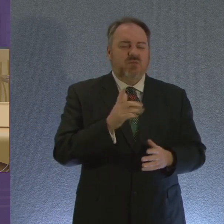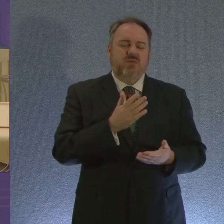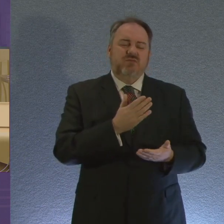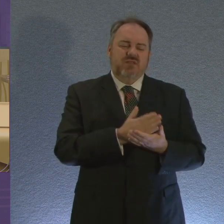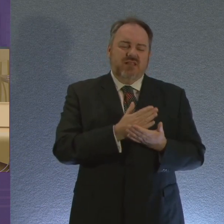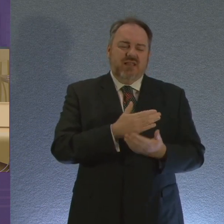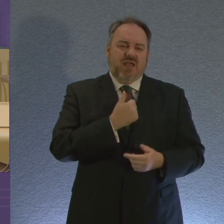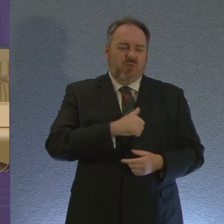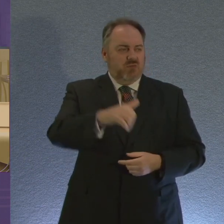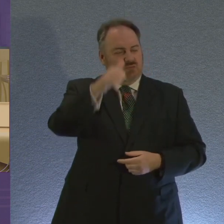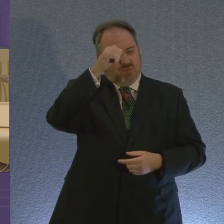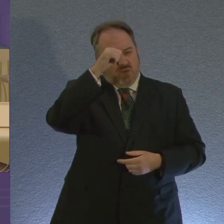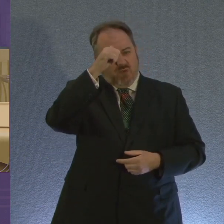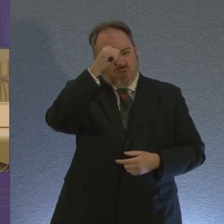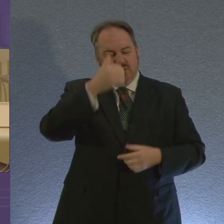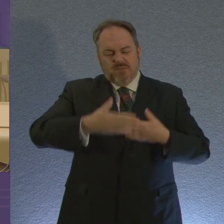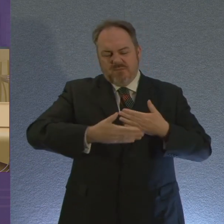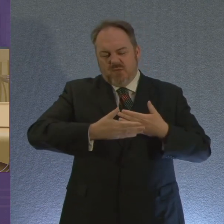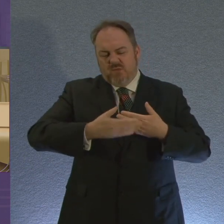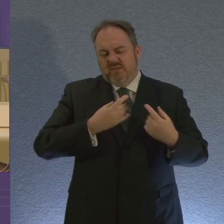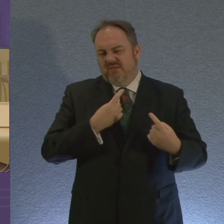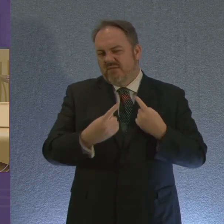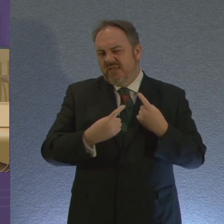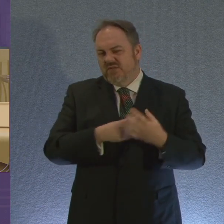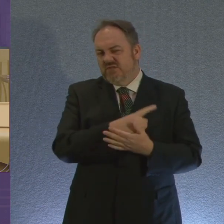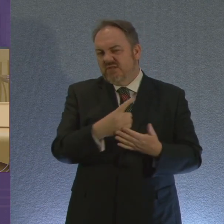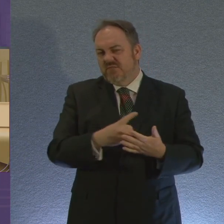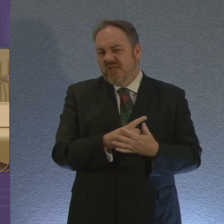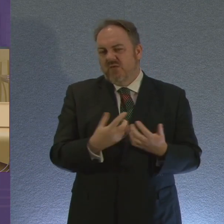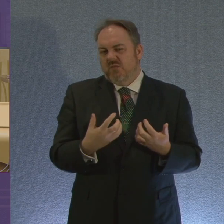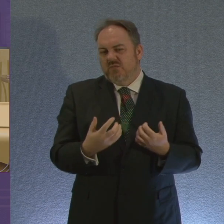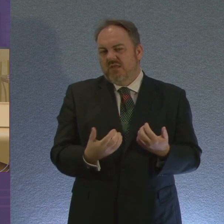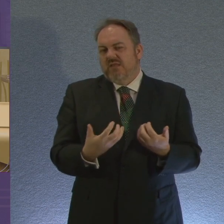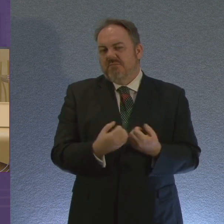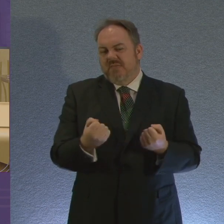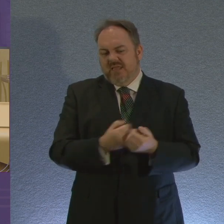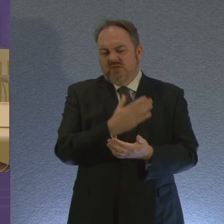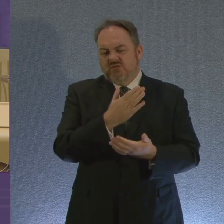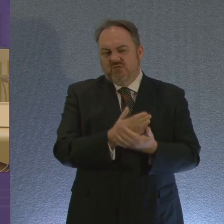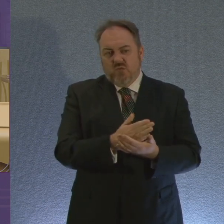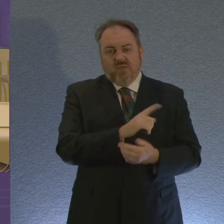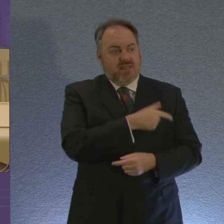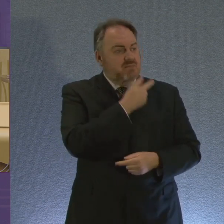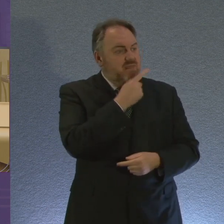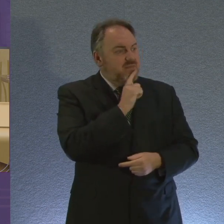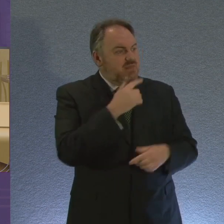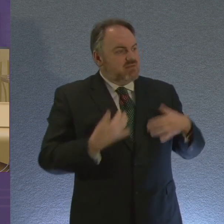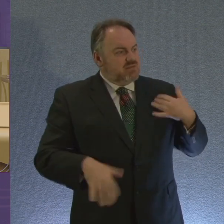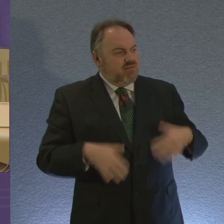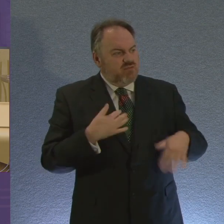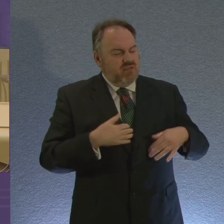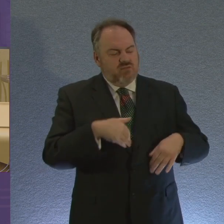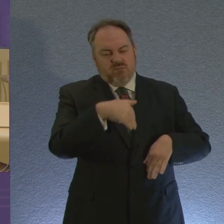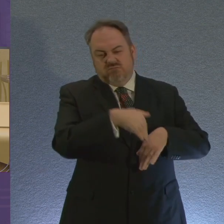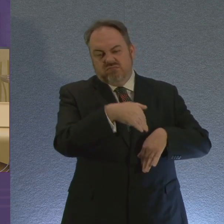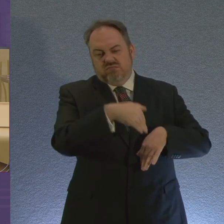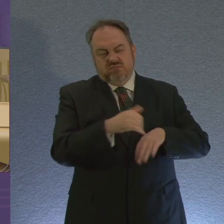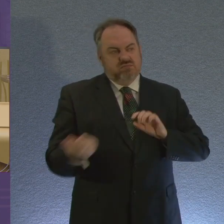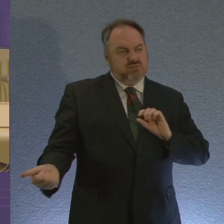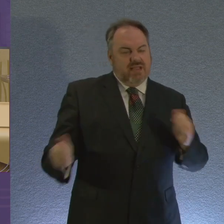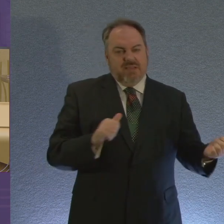some assurances to my constituents who are blighted by antisocial tenants that the extension